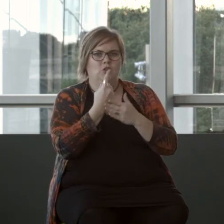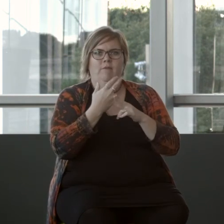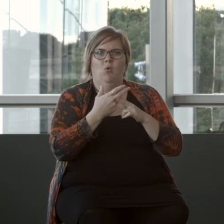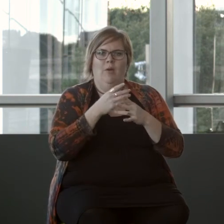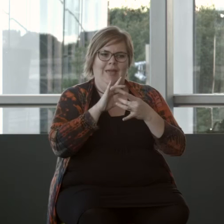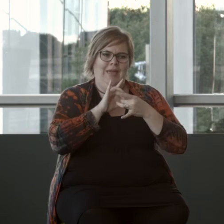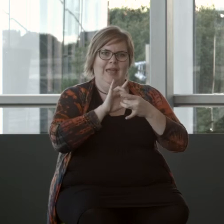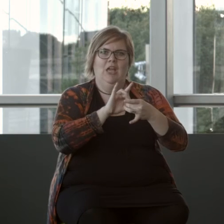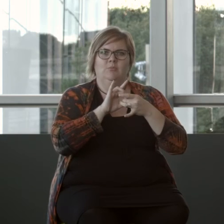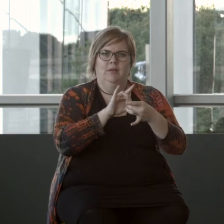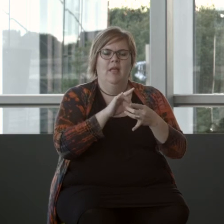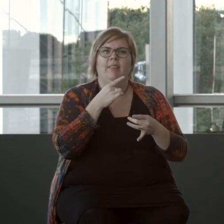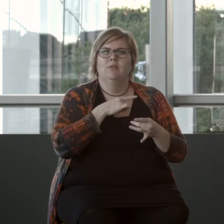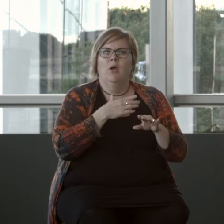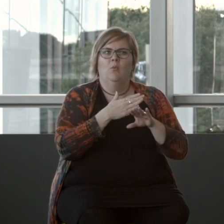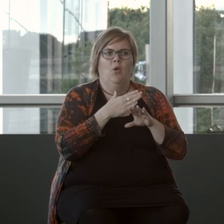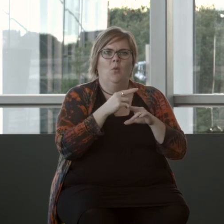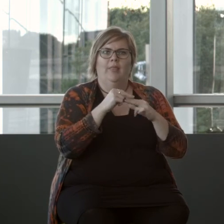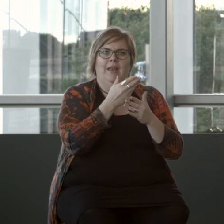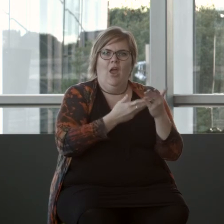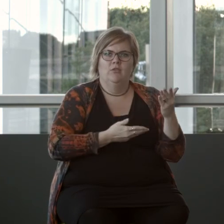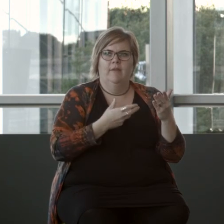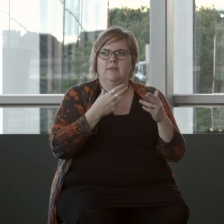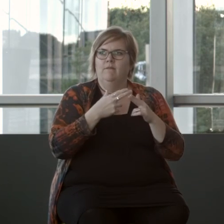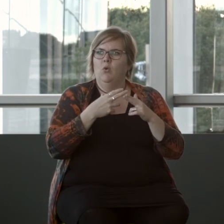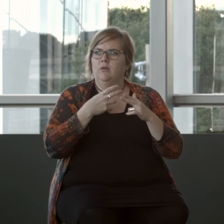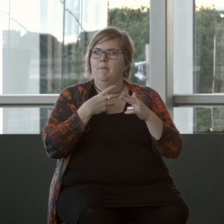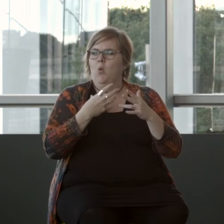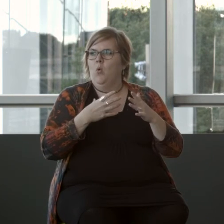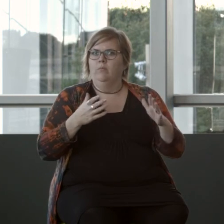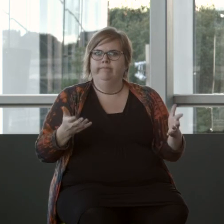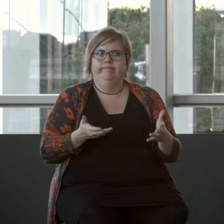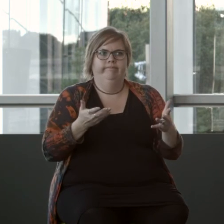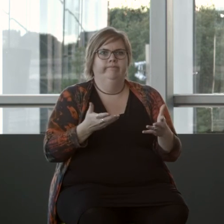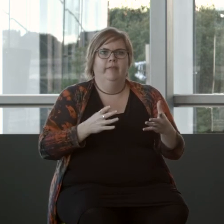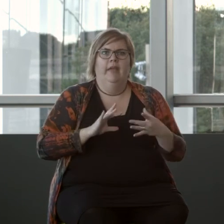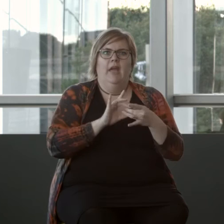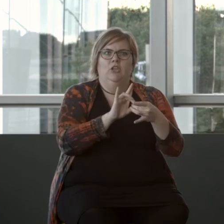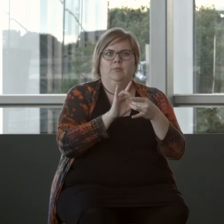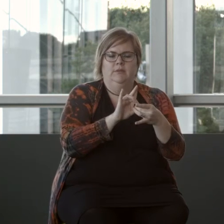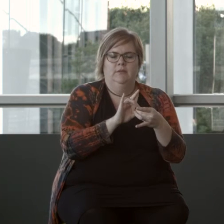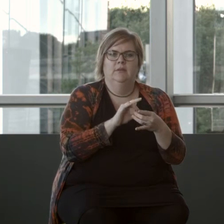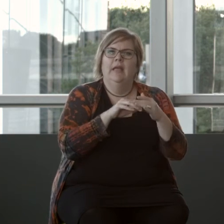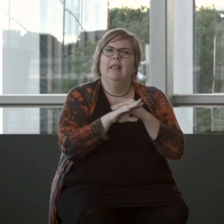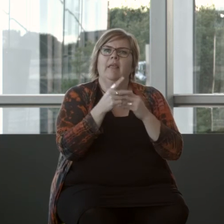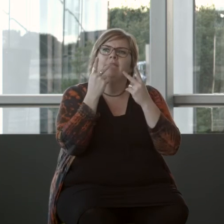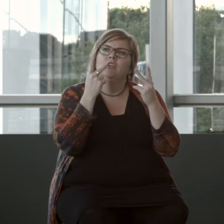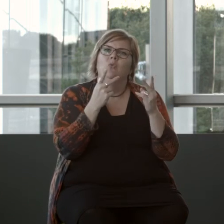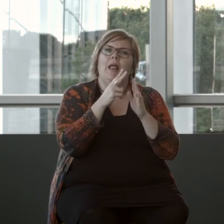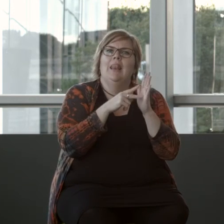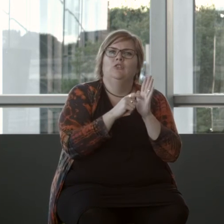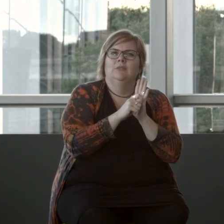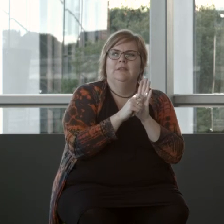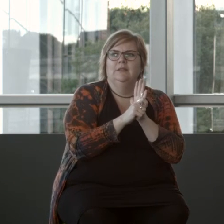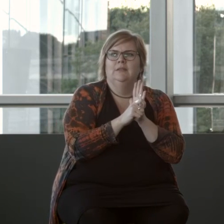one of the reasons that I work with narrative is to do that. But in that literacy, in that visual literacy that we have, a lot of